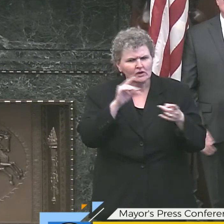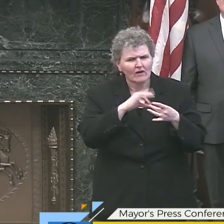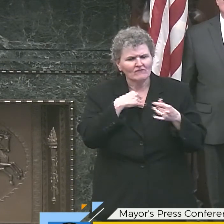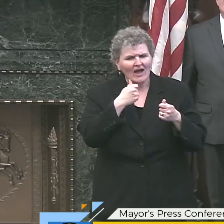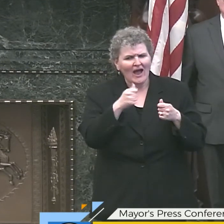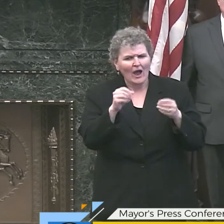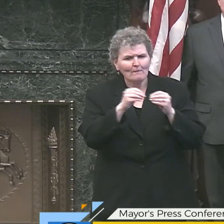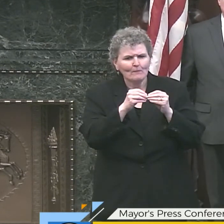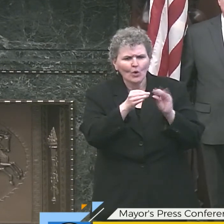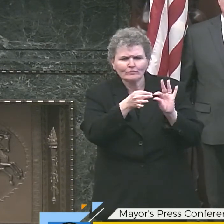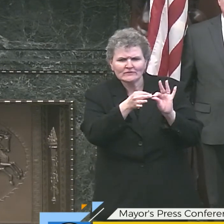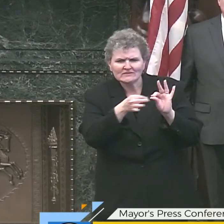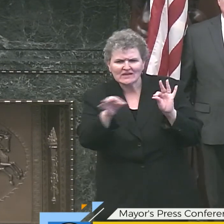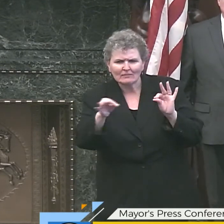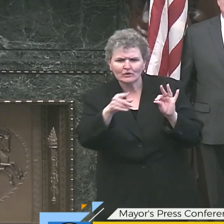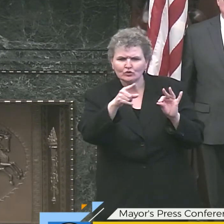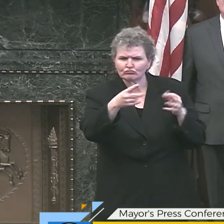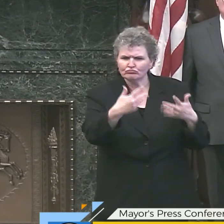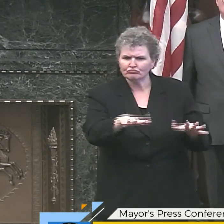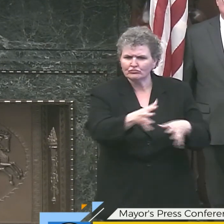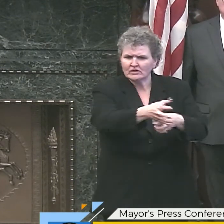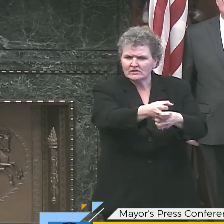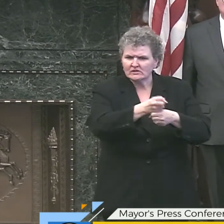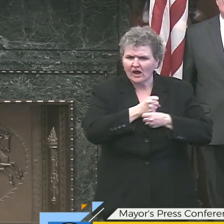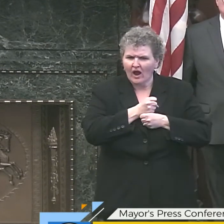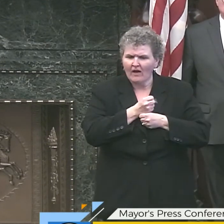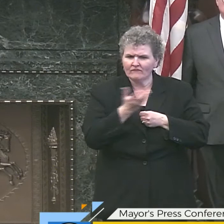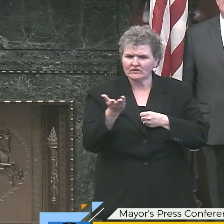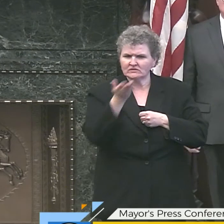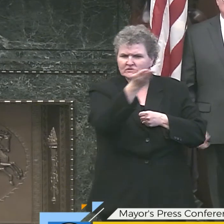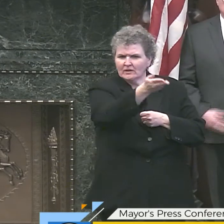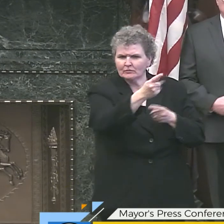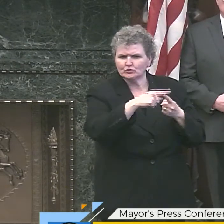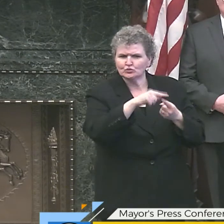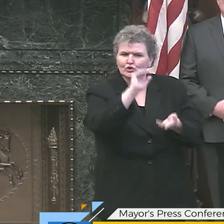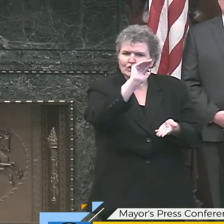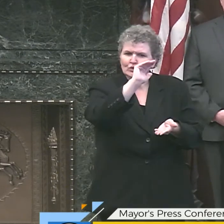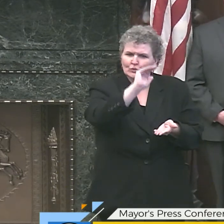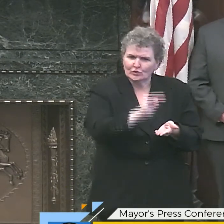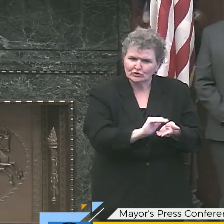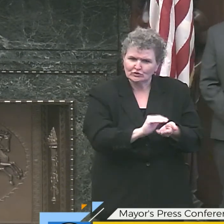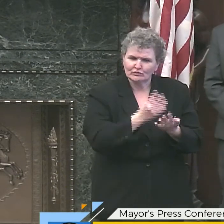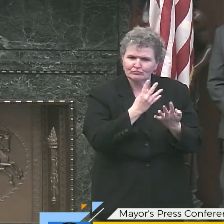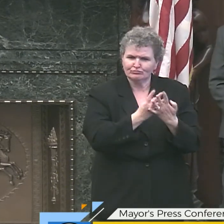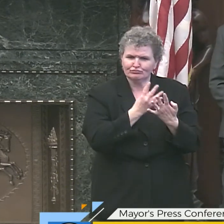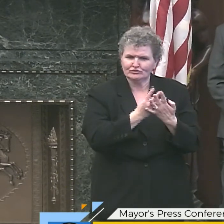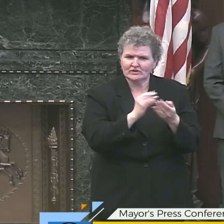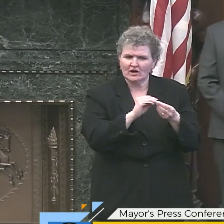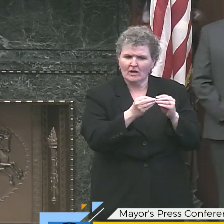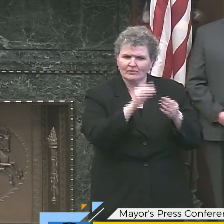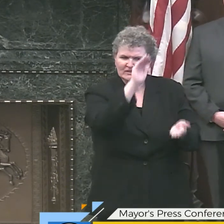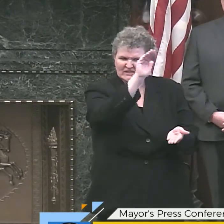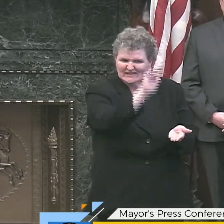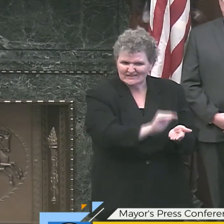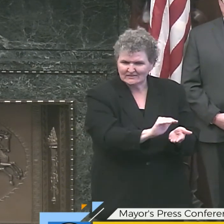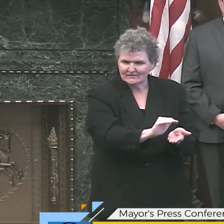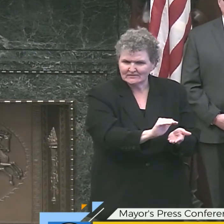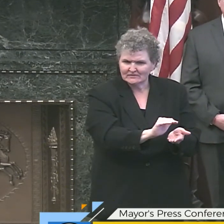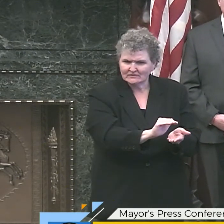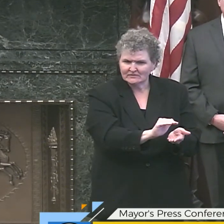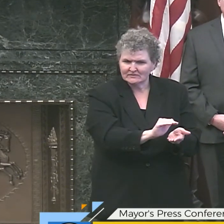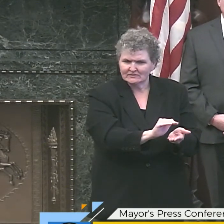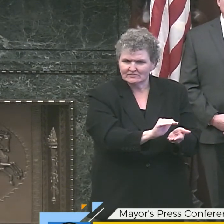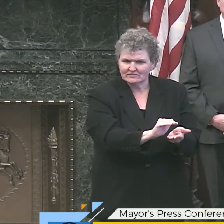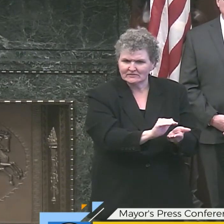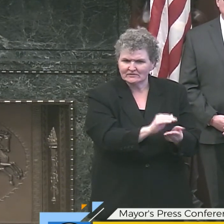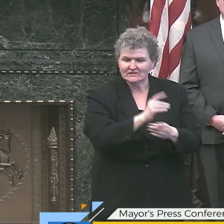you received the recommendations for reducing the prison population that the Defenders Association